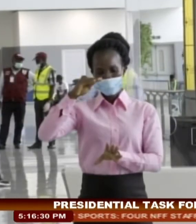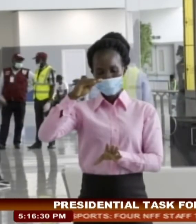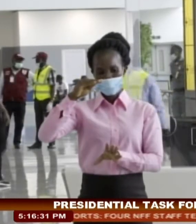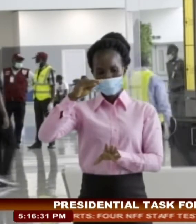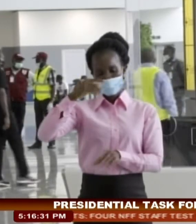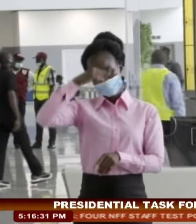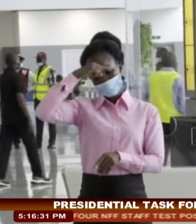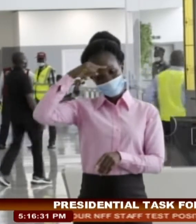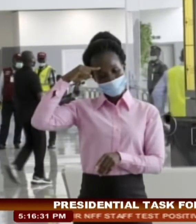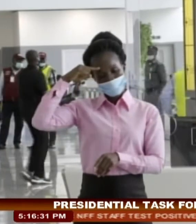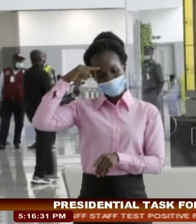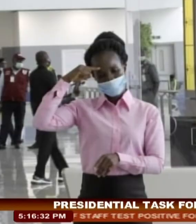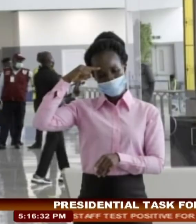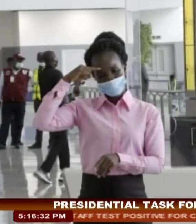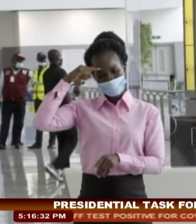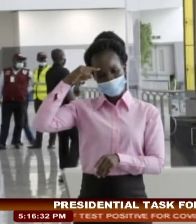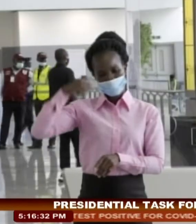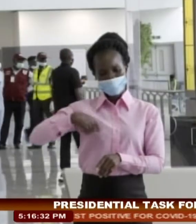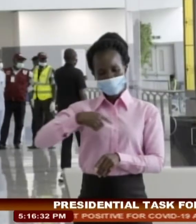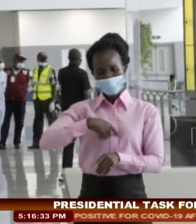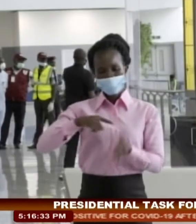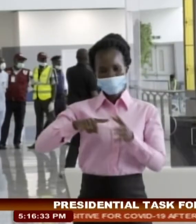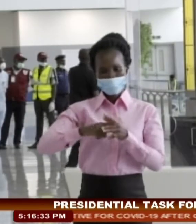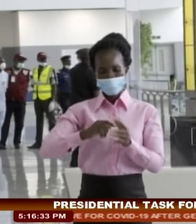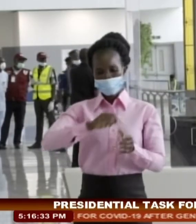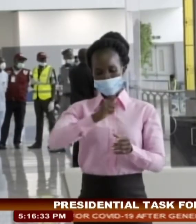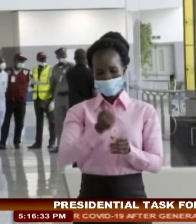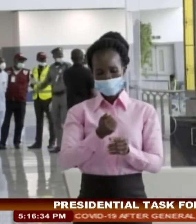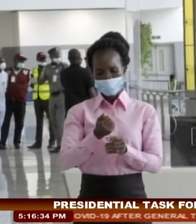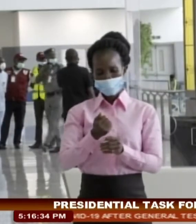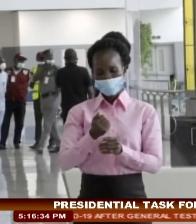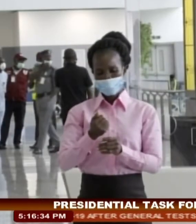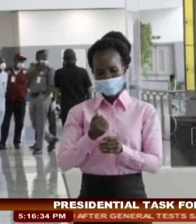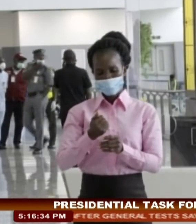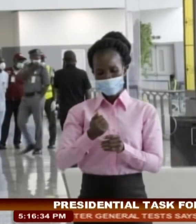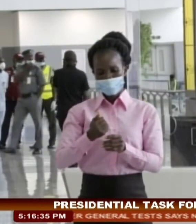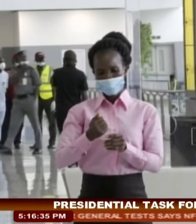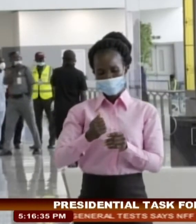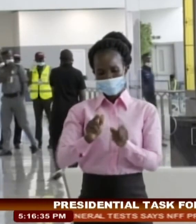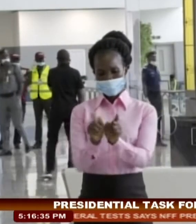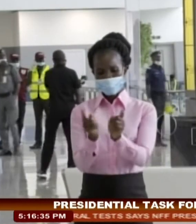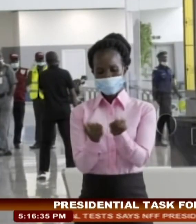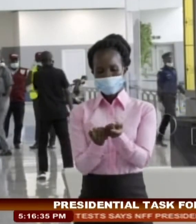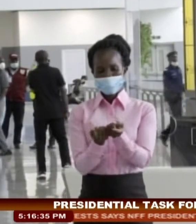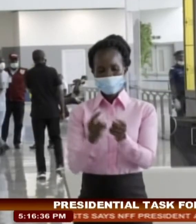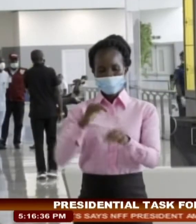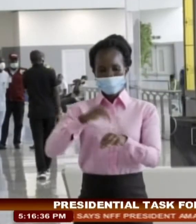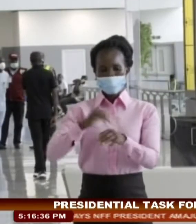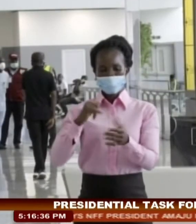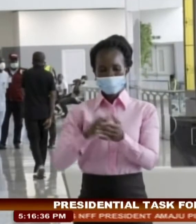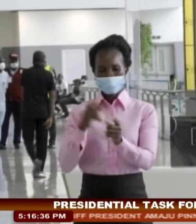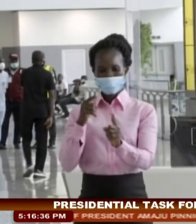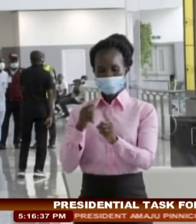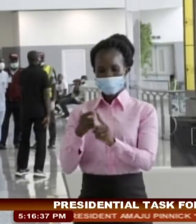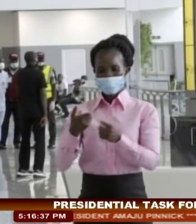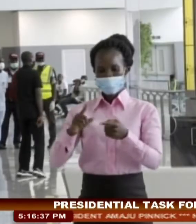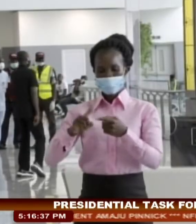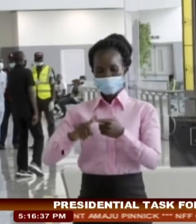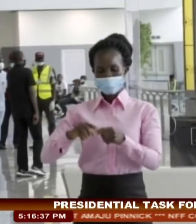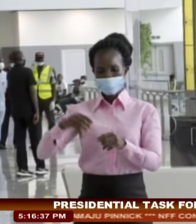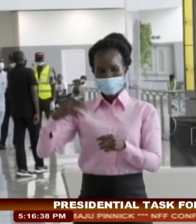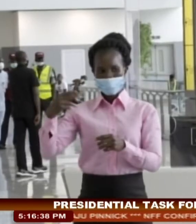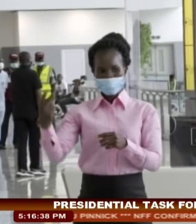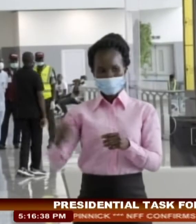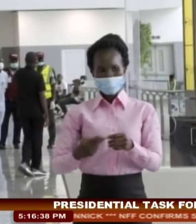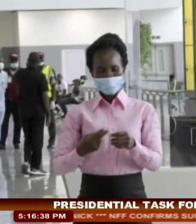because we're beginning another phase. At this point, let me invite the chairman of the Presidential